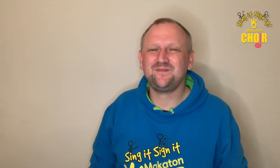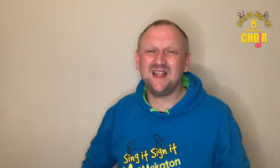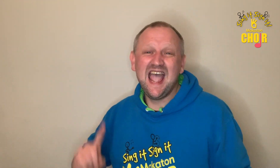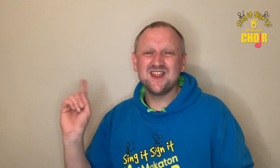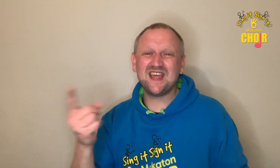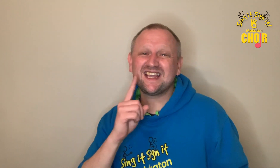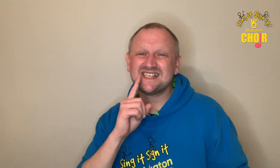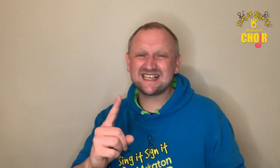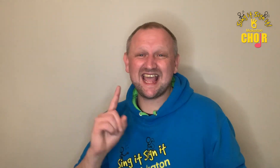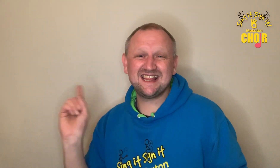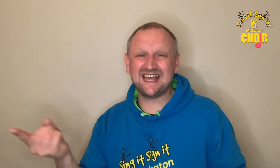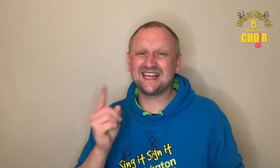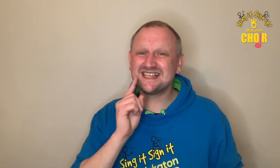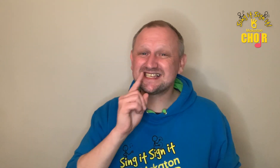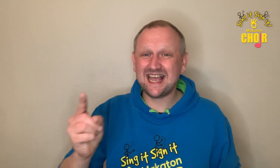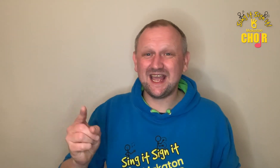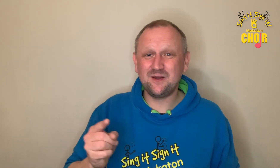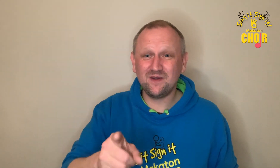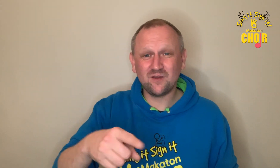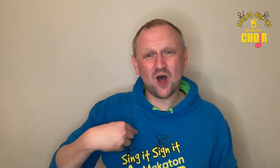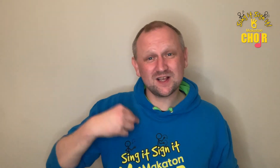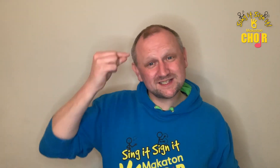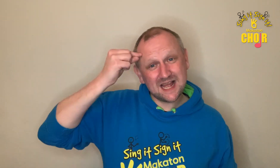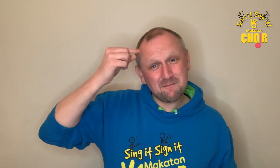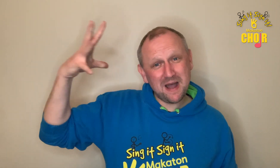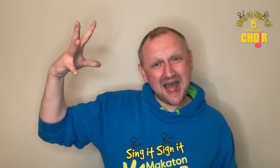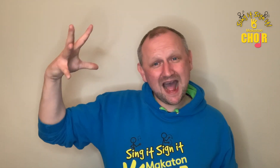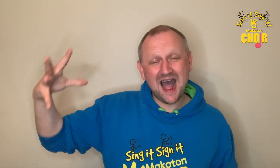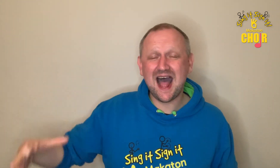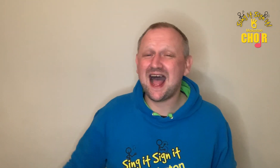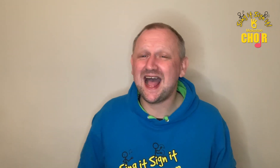They can say, they can say we've lost our minds